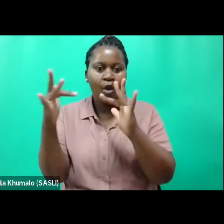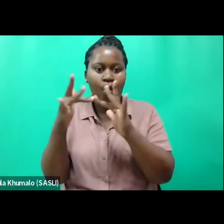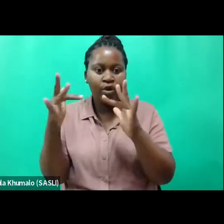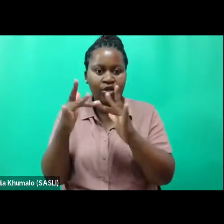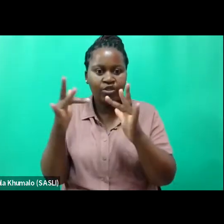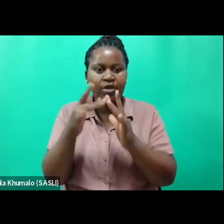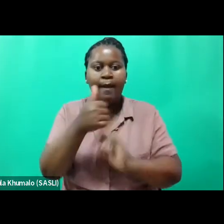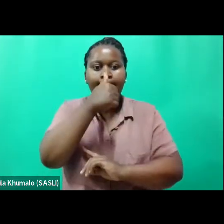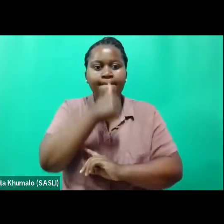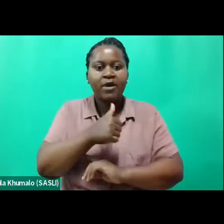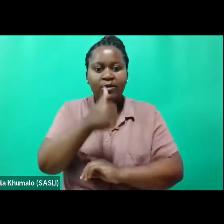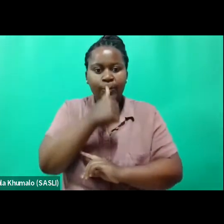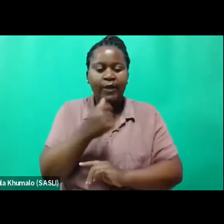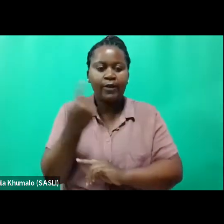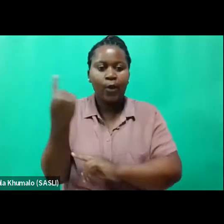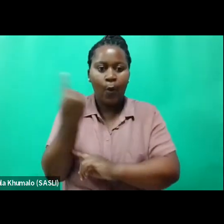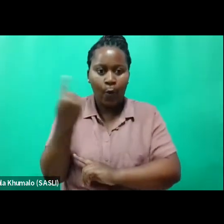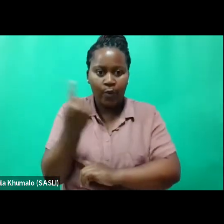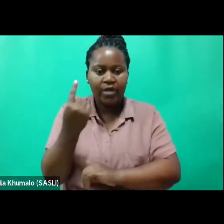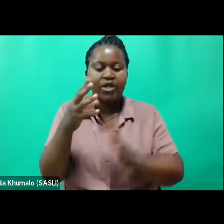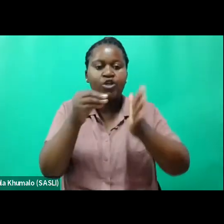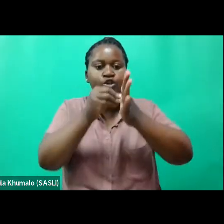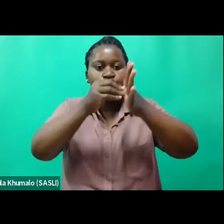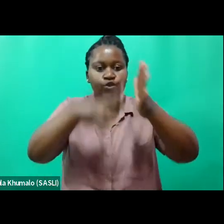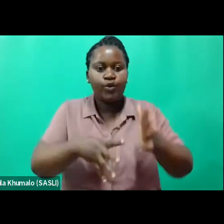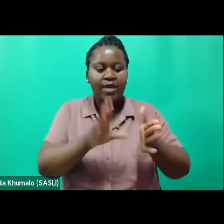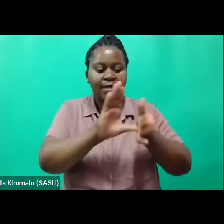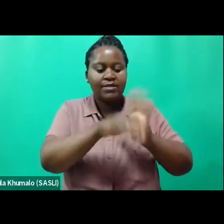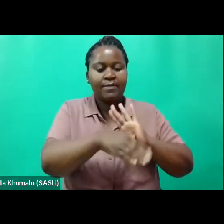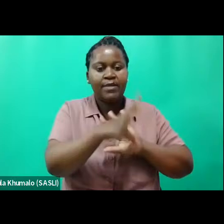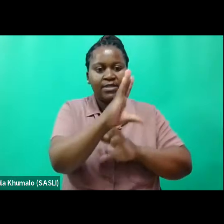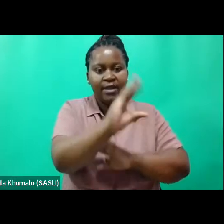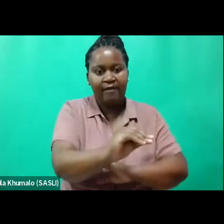only for students with disability? Thank you.